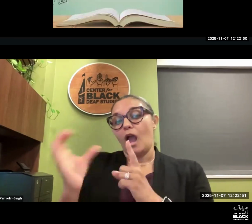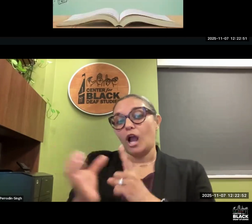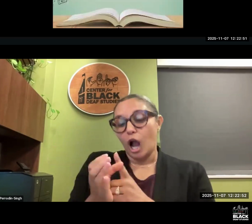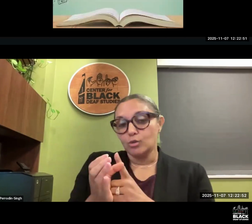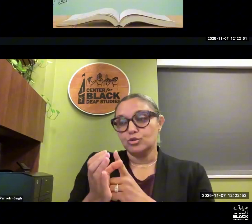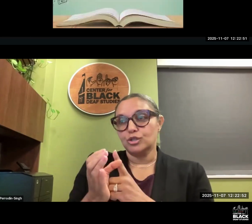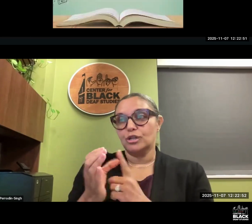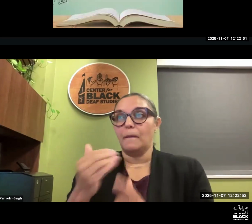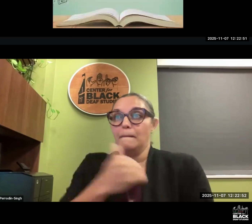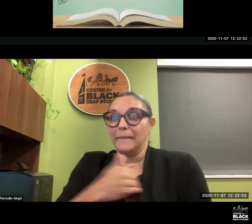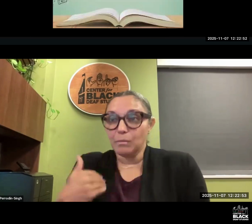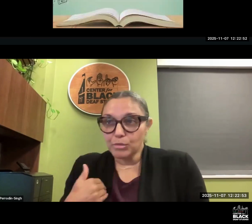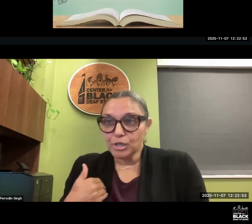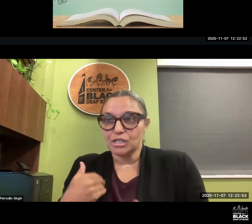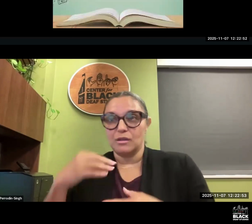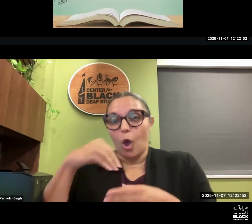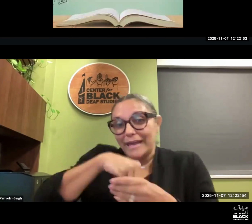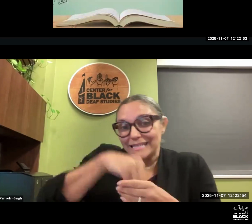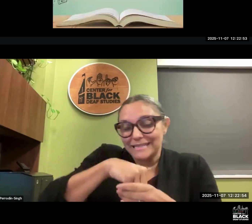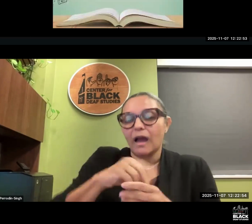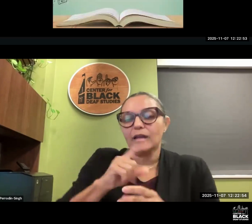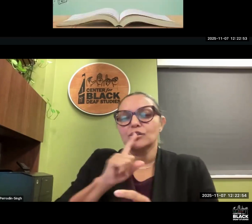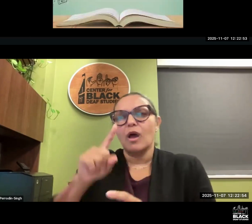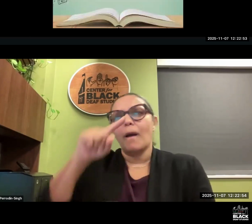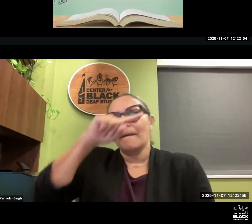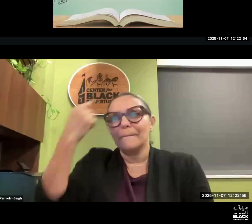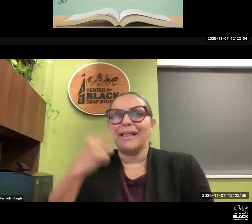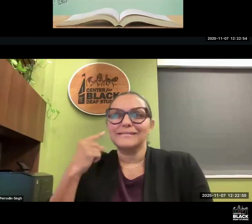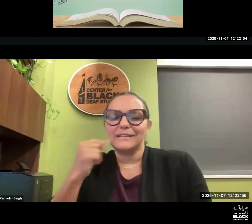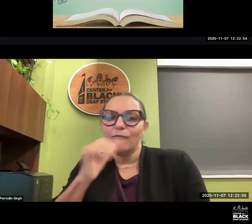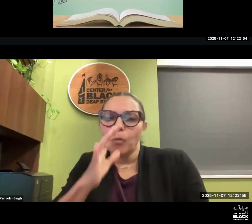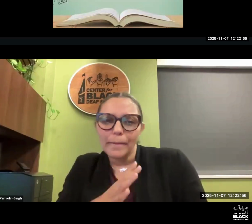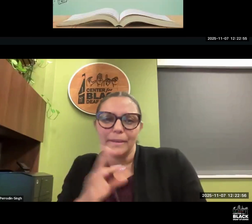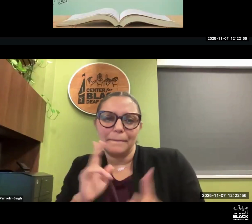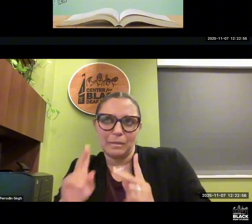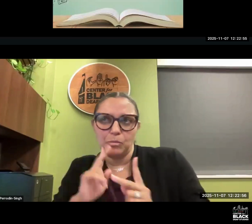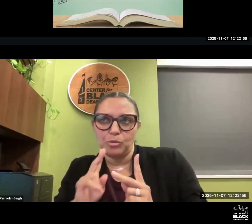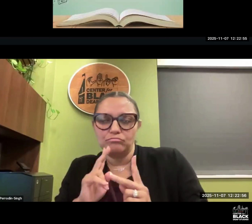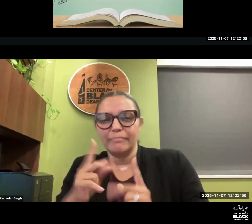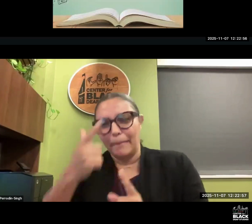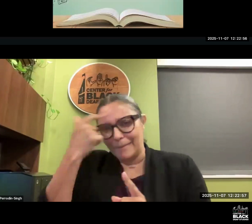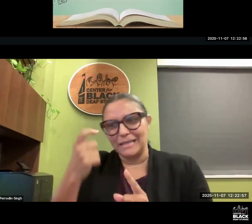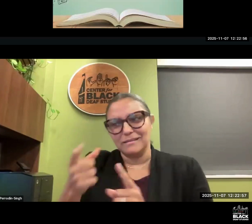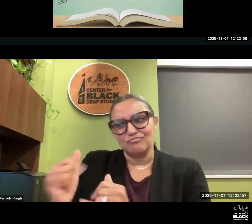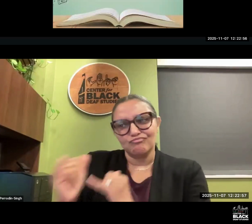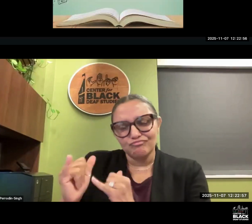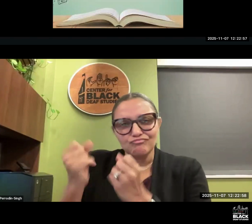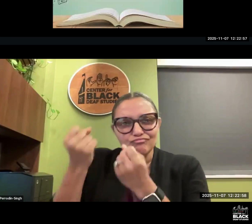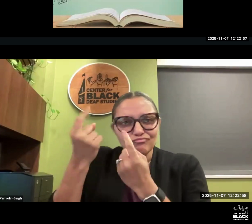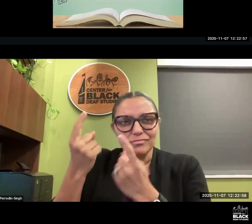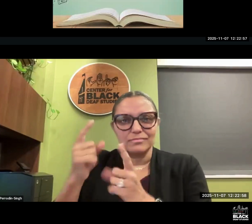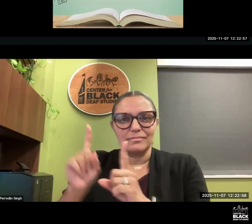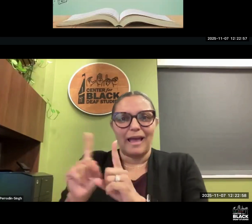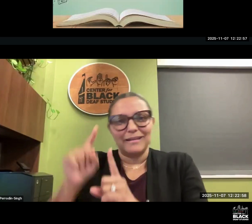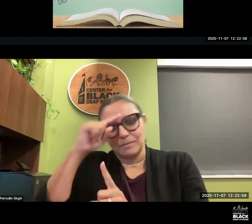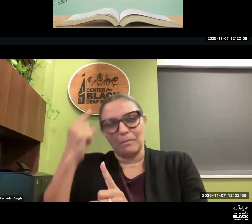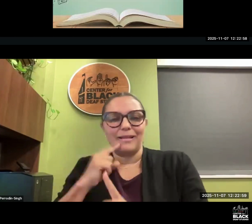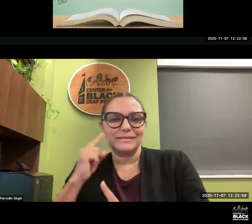me appreciate my journey. Cultural membership as a Black deaf woman, having that